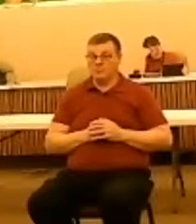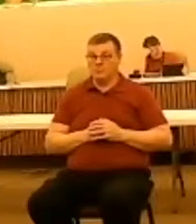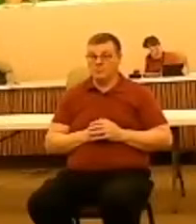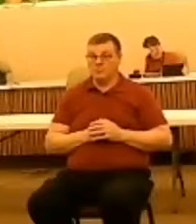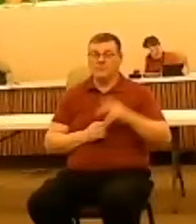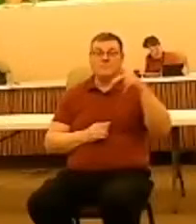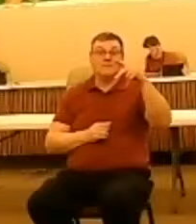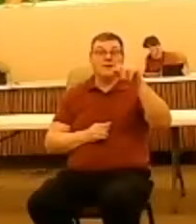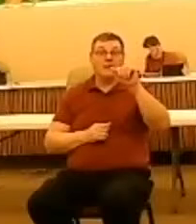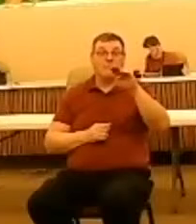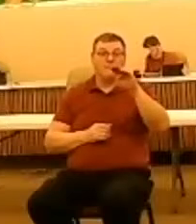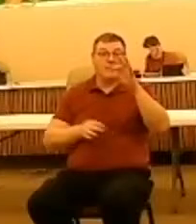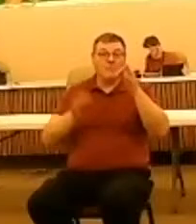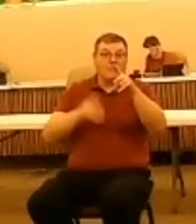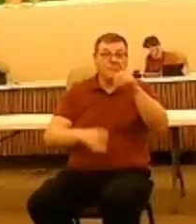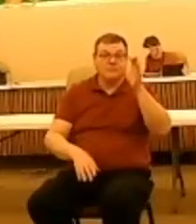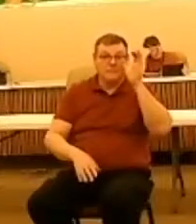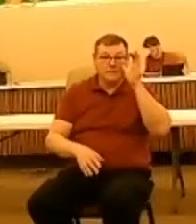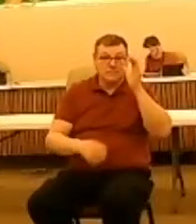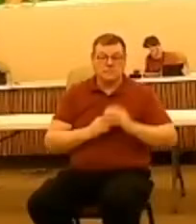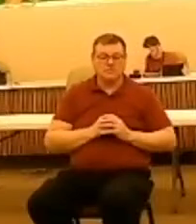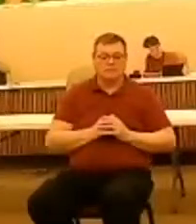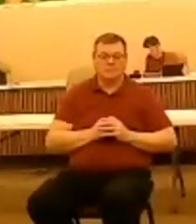if you're listening,